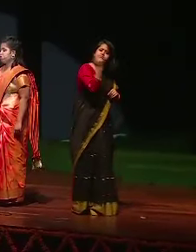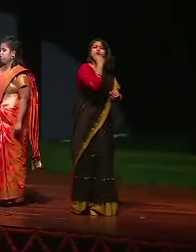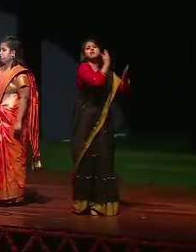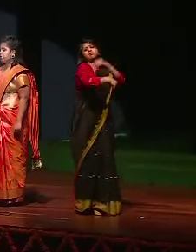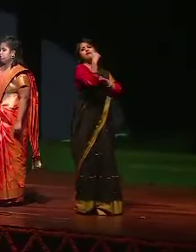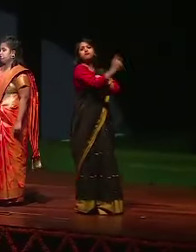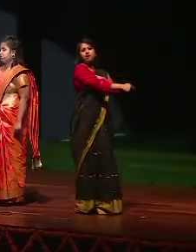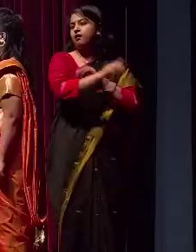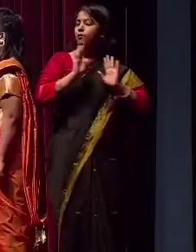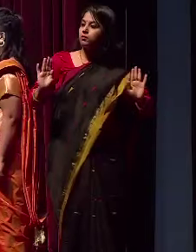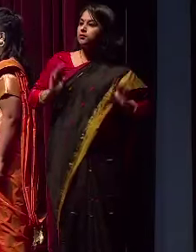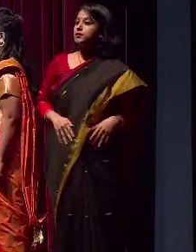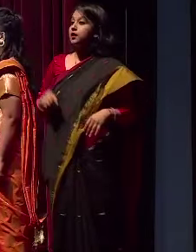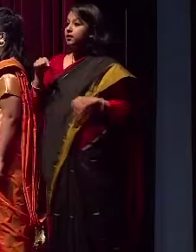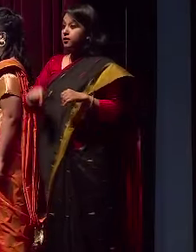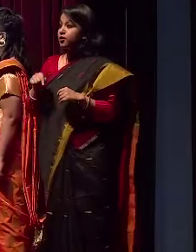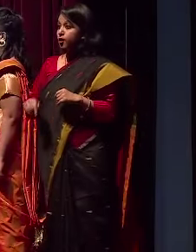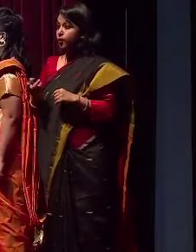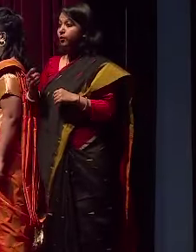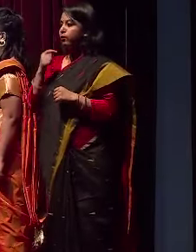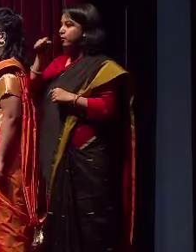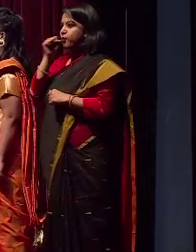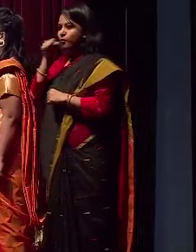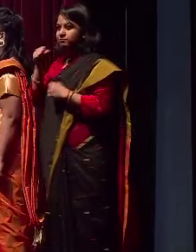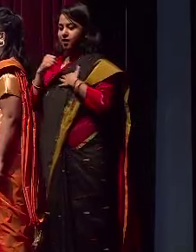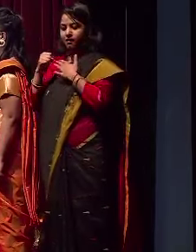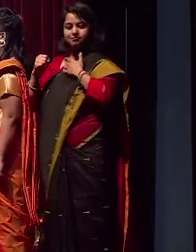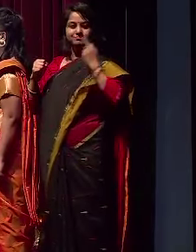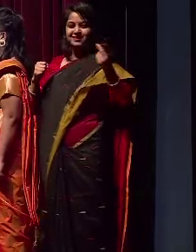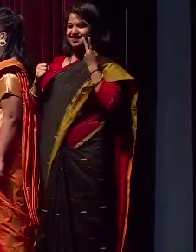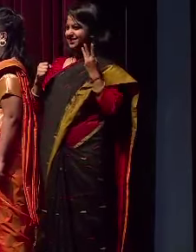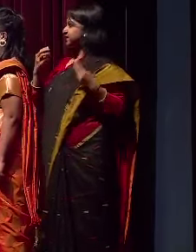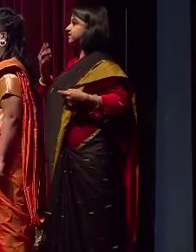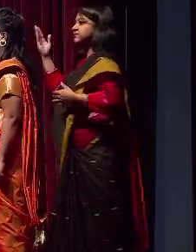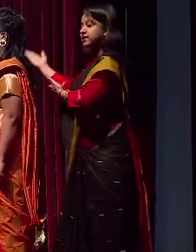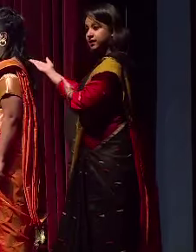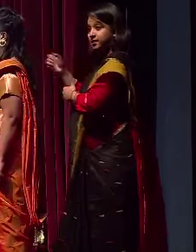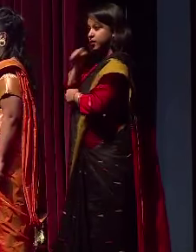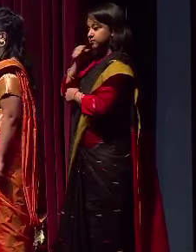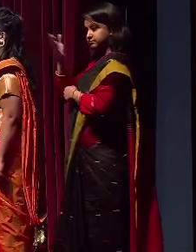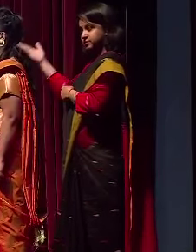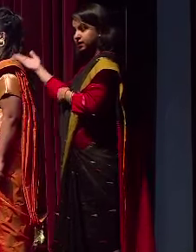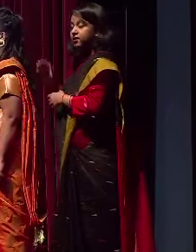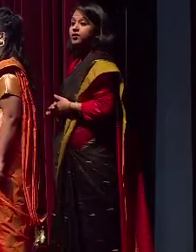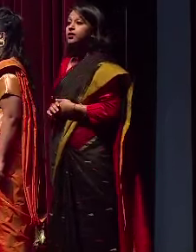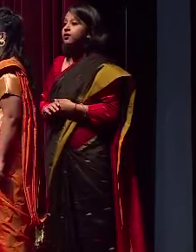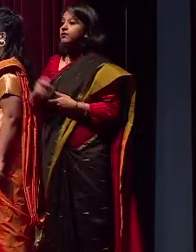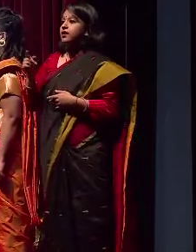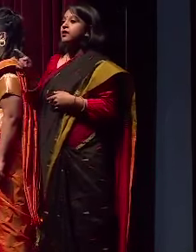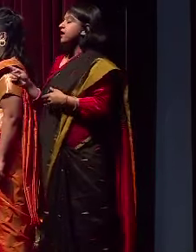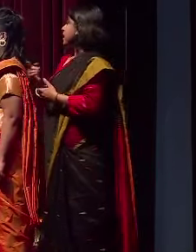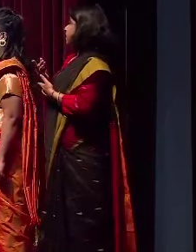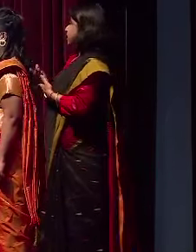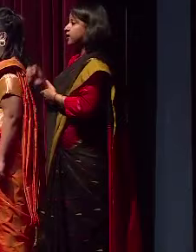children only. I now hand over to three young anchors, Avichal Bhatnagar, Cynthia Singh, and Prince Kumar